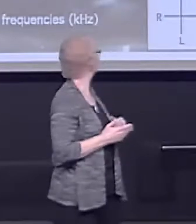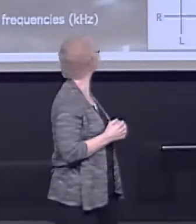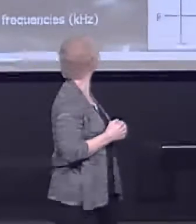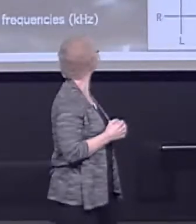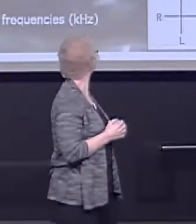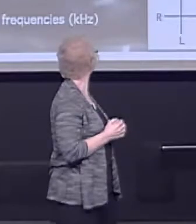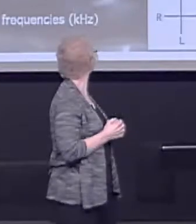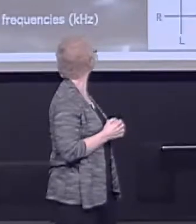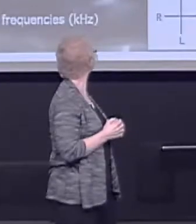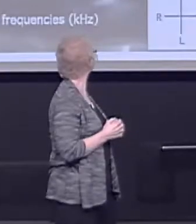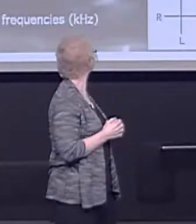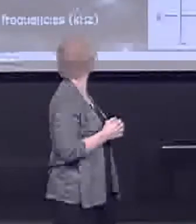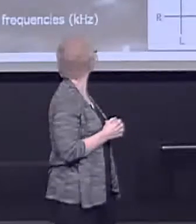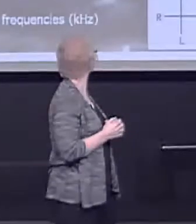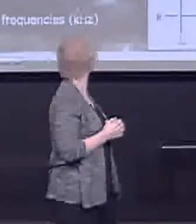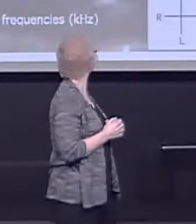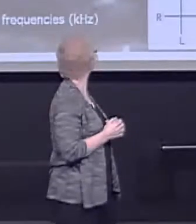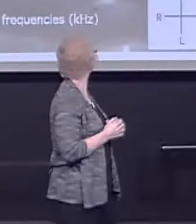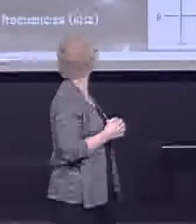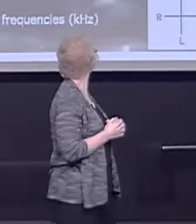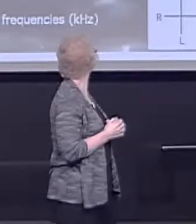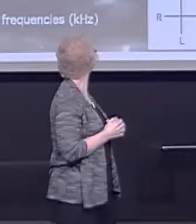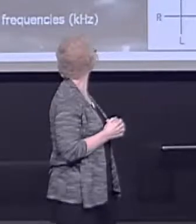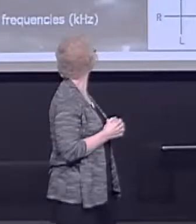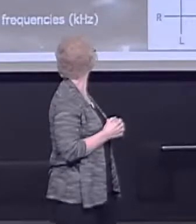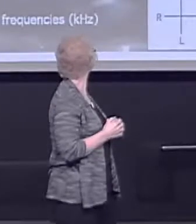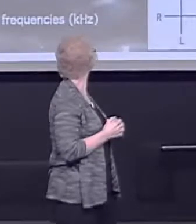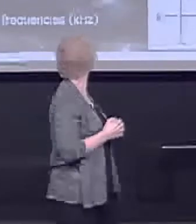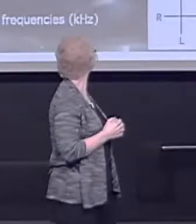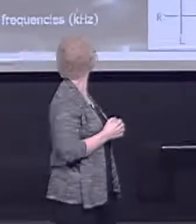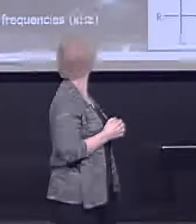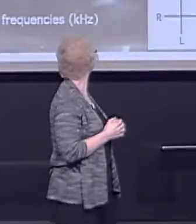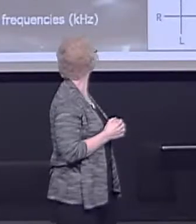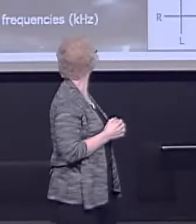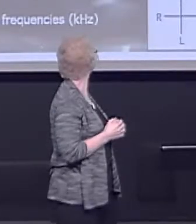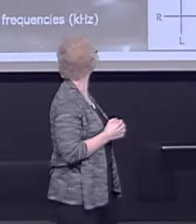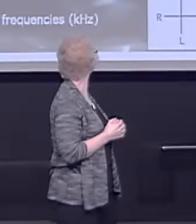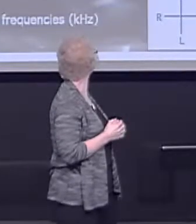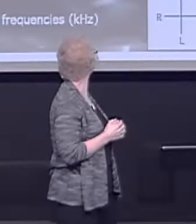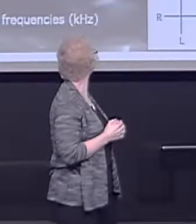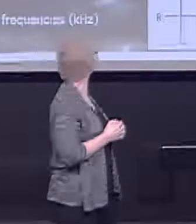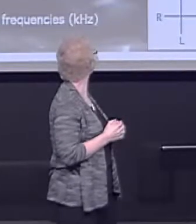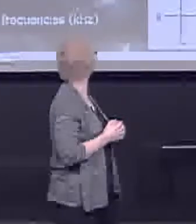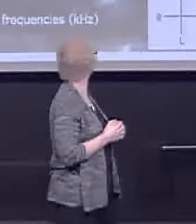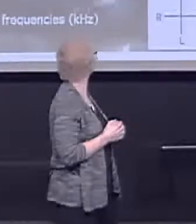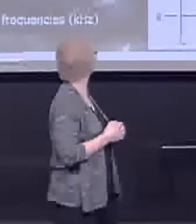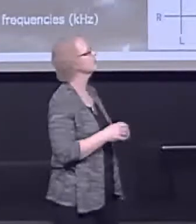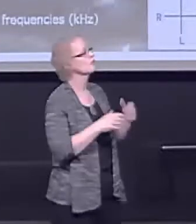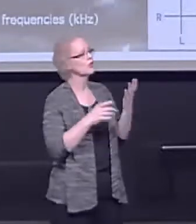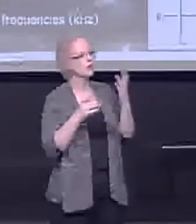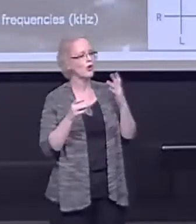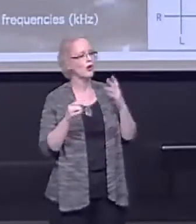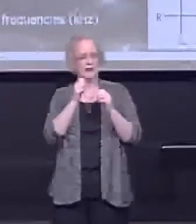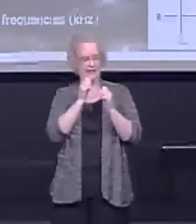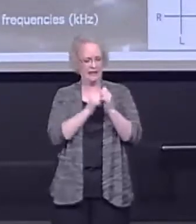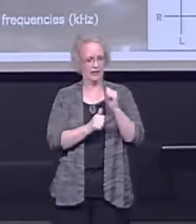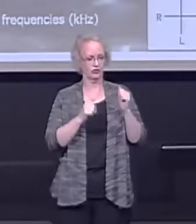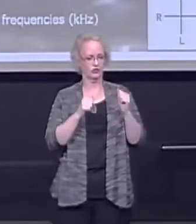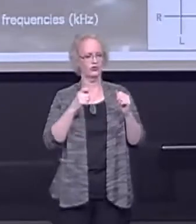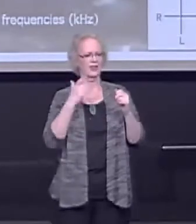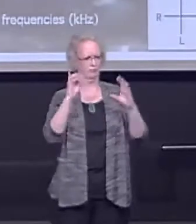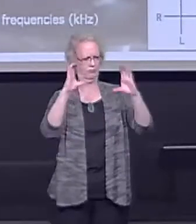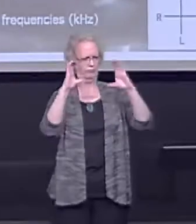is the increase that you see, or in the other direction you also see an increase, and then at some point the frequency will